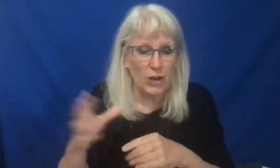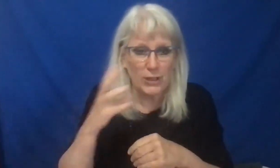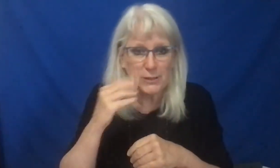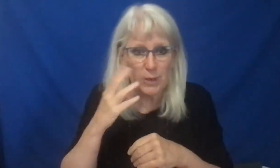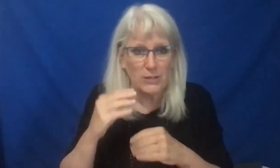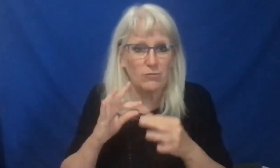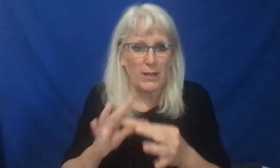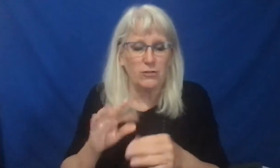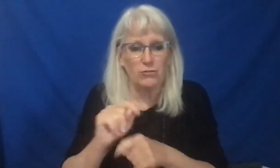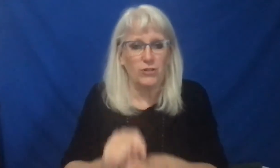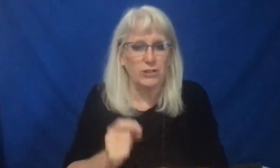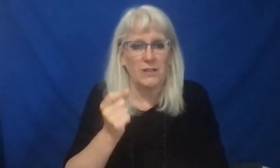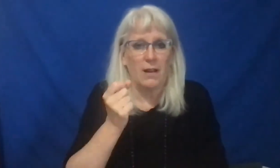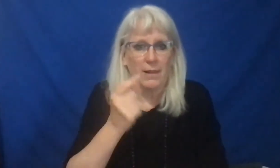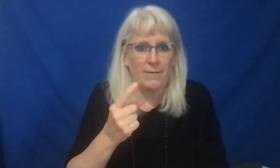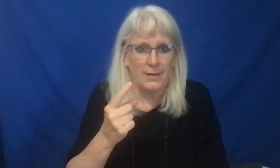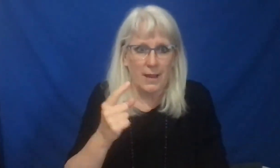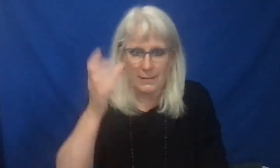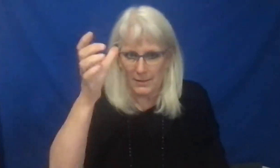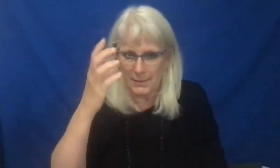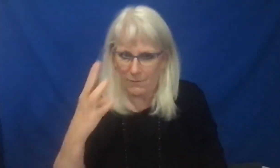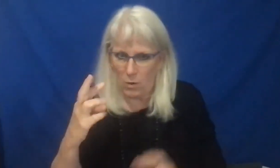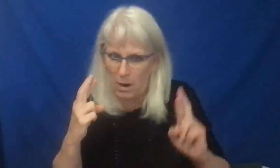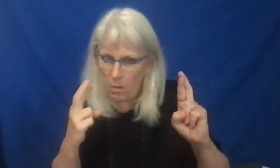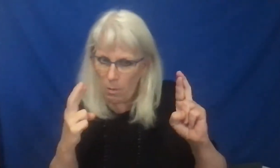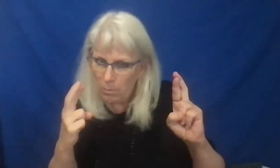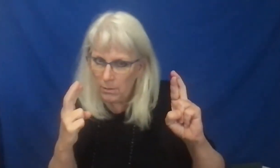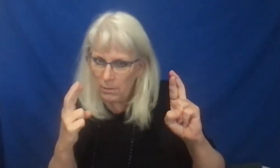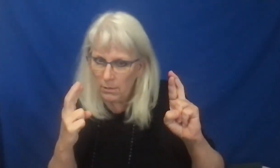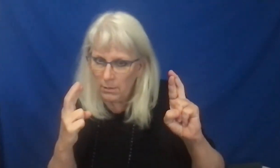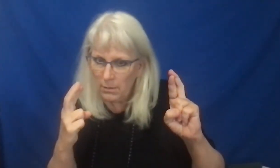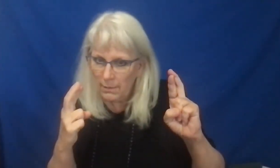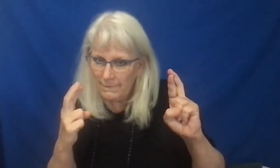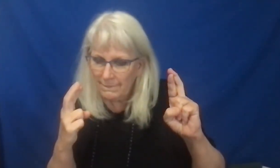11 and Concept 4, hopefully.